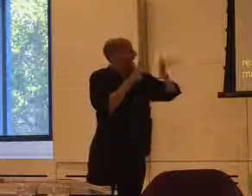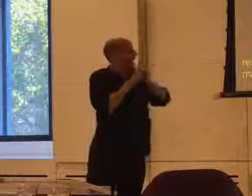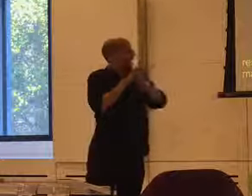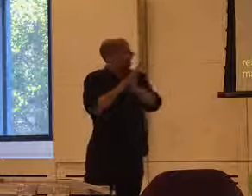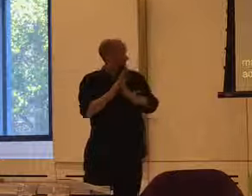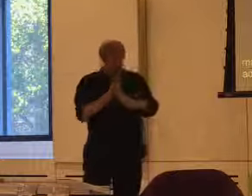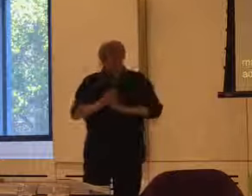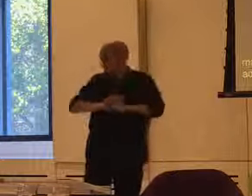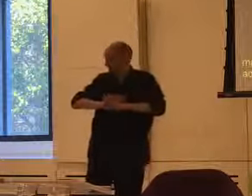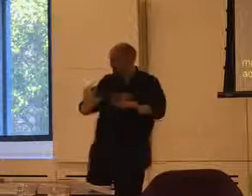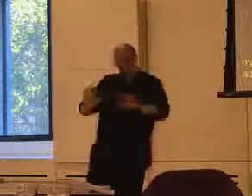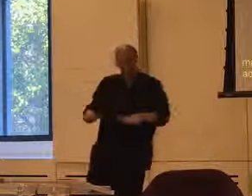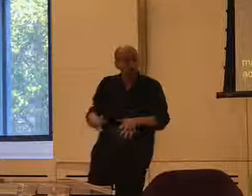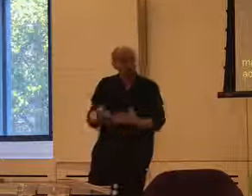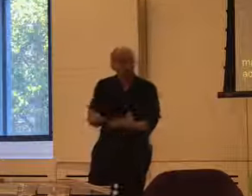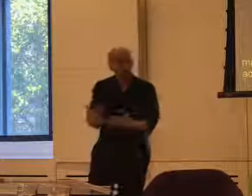child's emotional development.